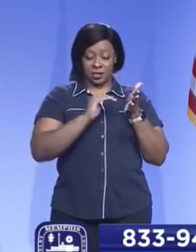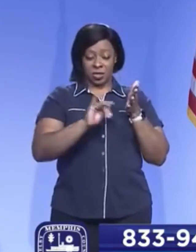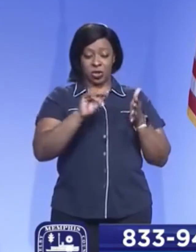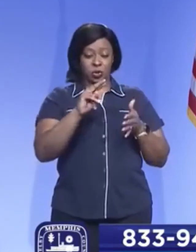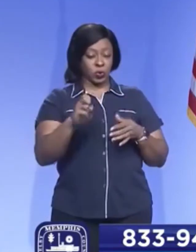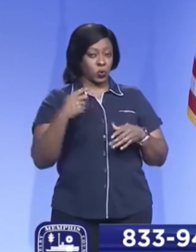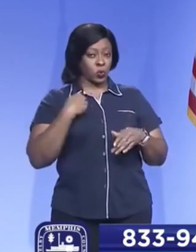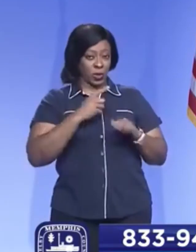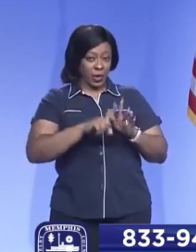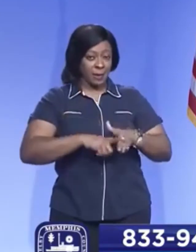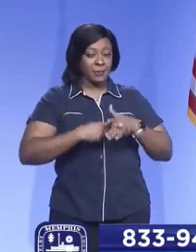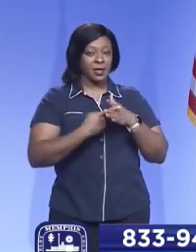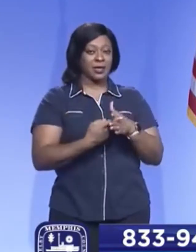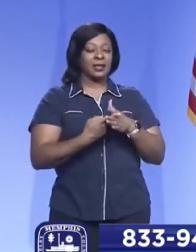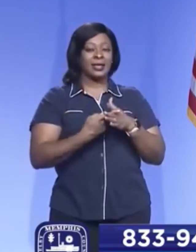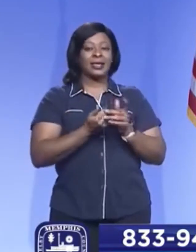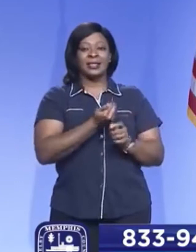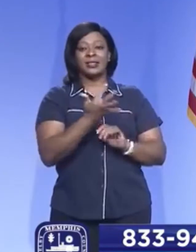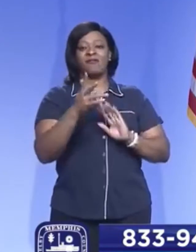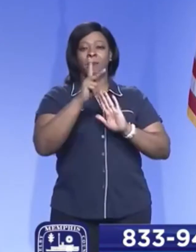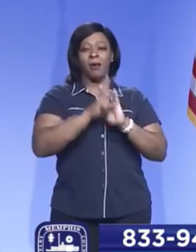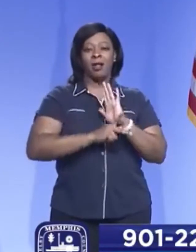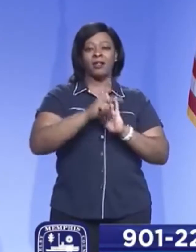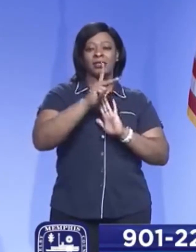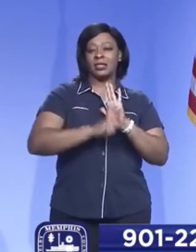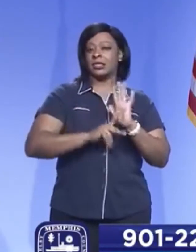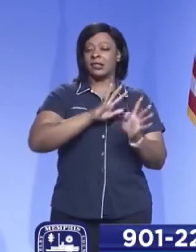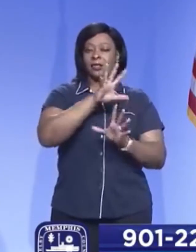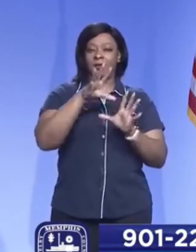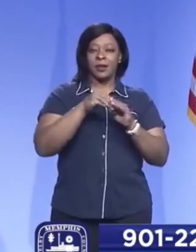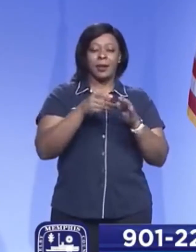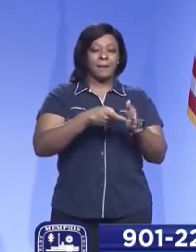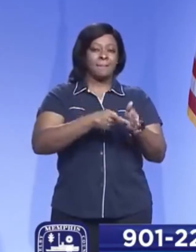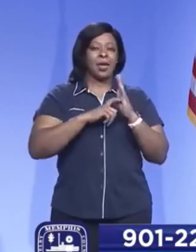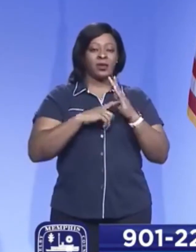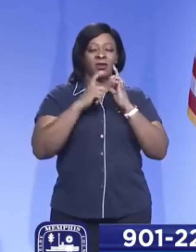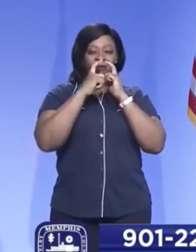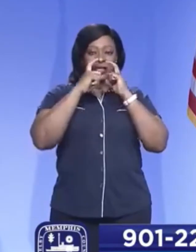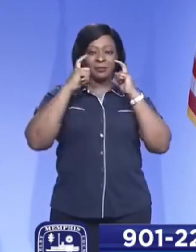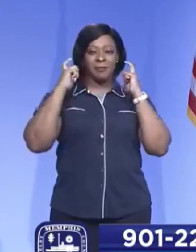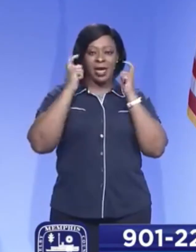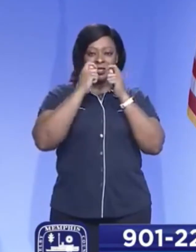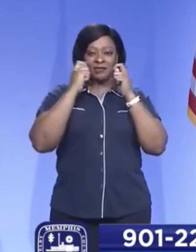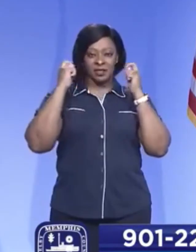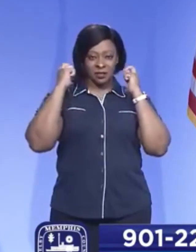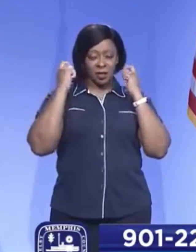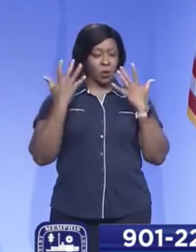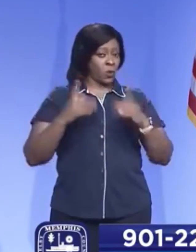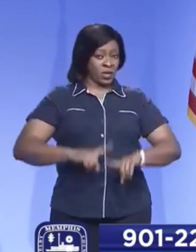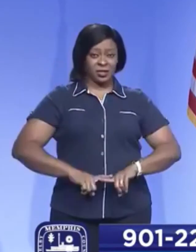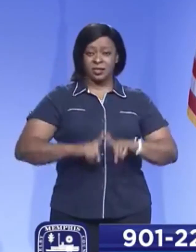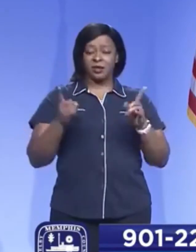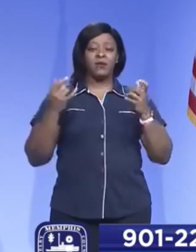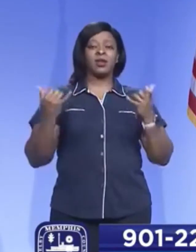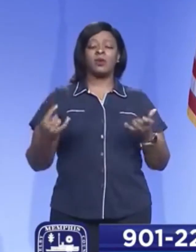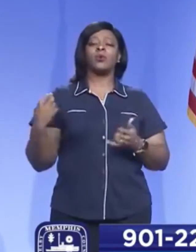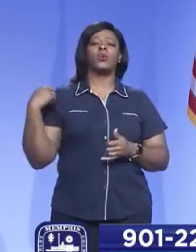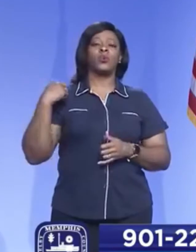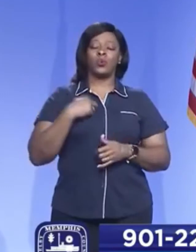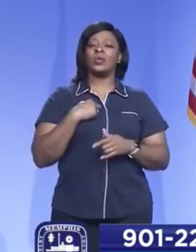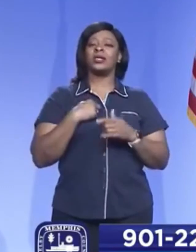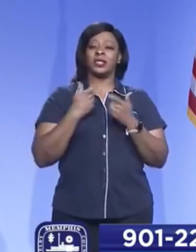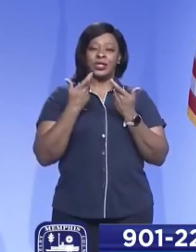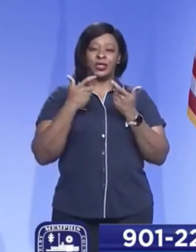we implemented several policies, including the mandatory face masking. What's different now is that we have